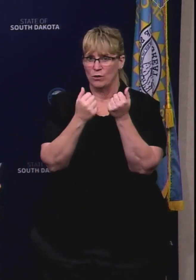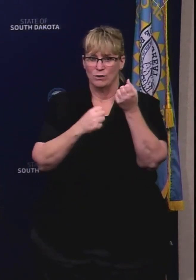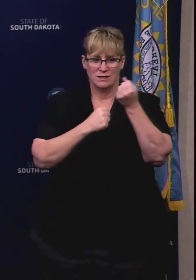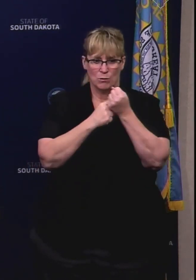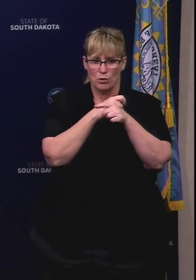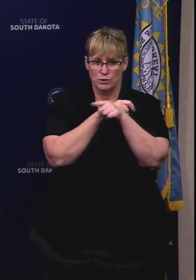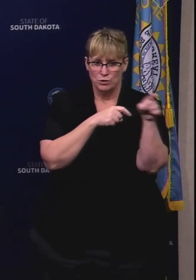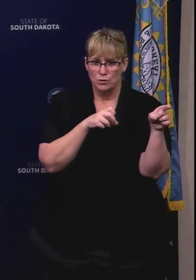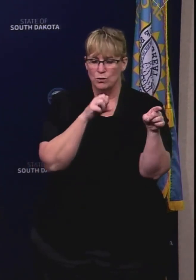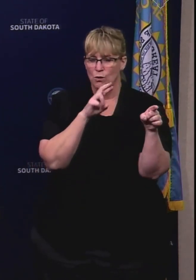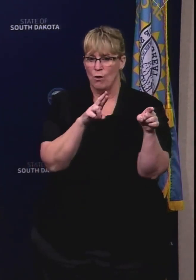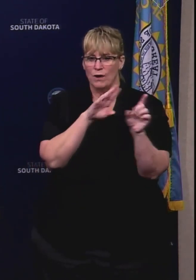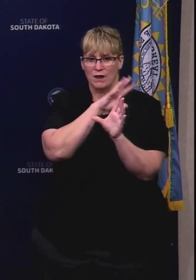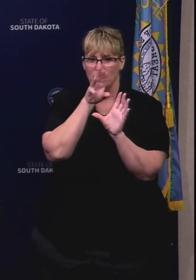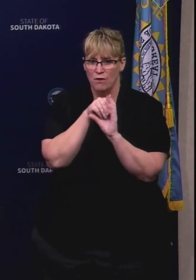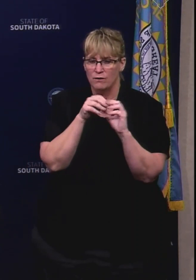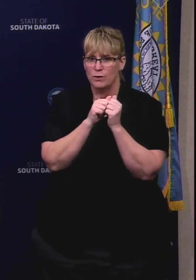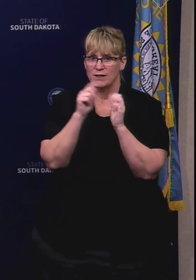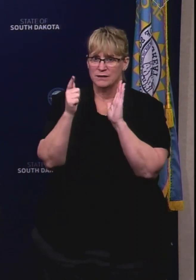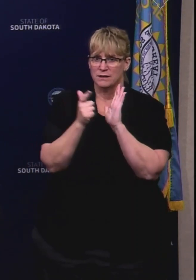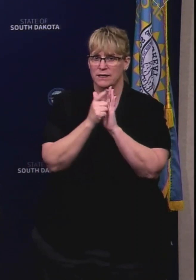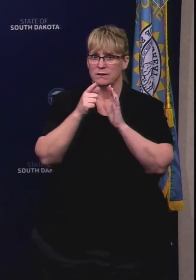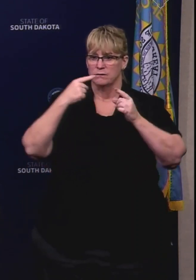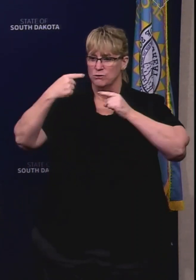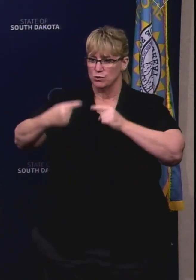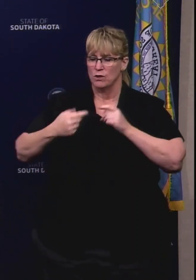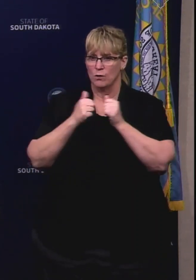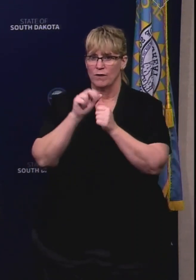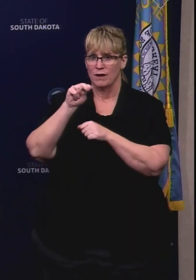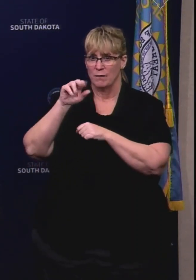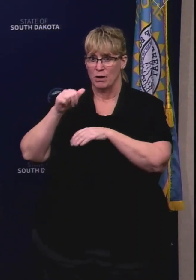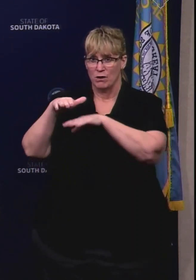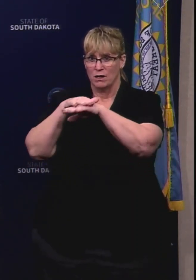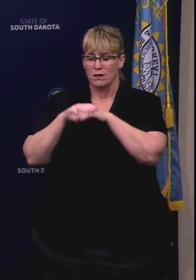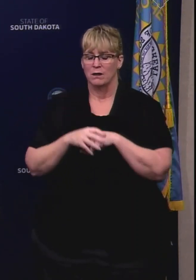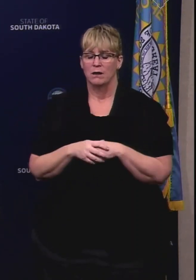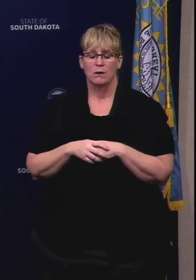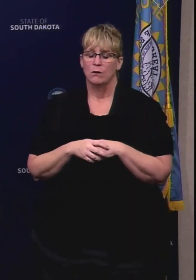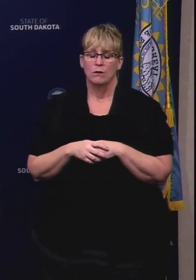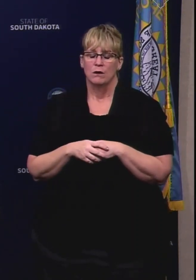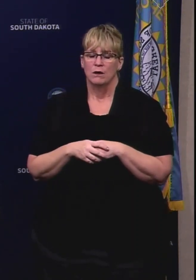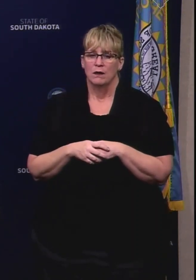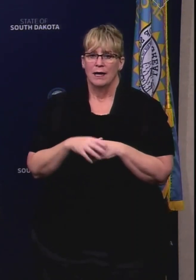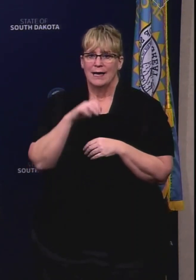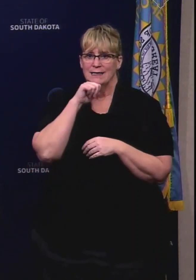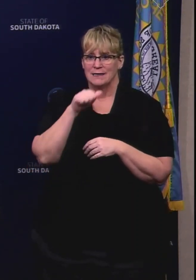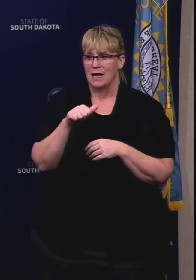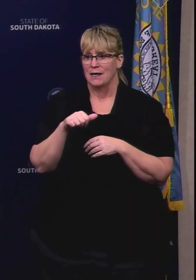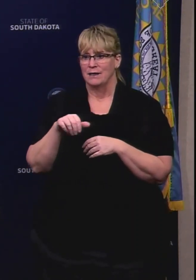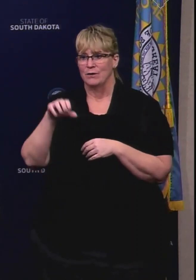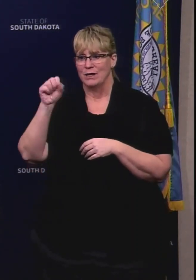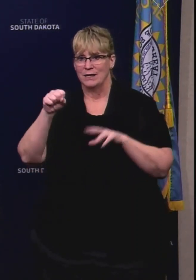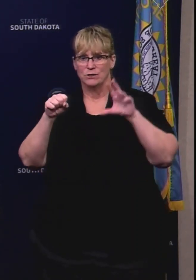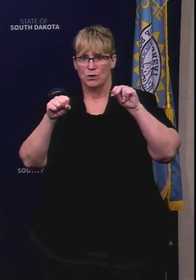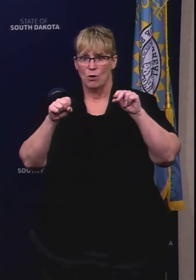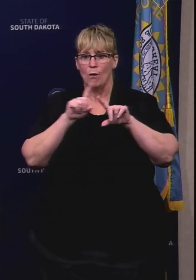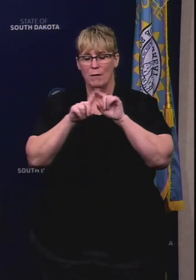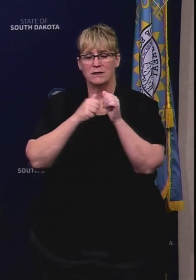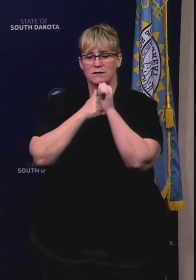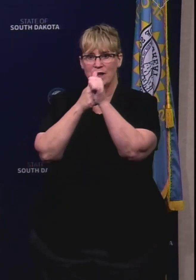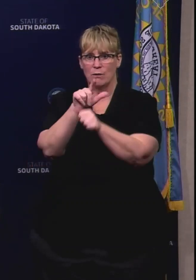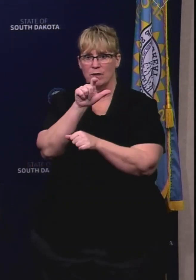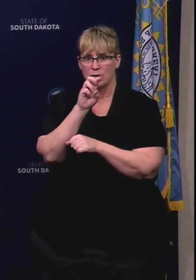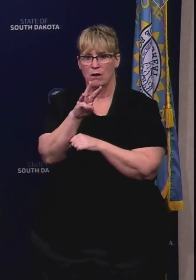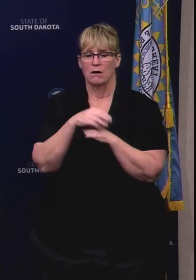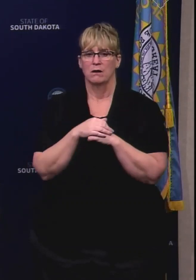this legal struggle here with the tribes? Well, this isn't taking sides. This is just simply upholding the law.